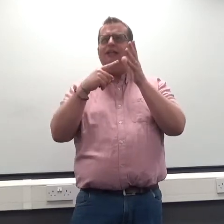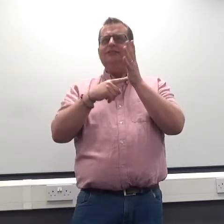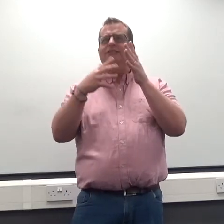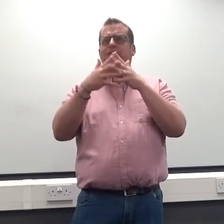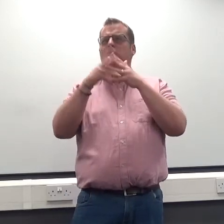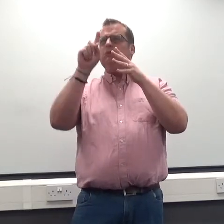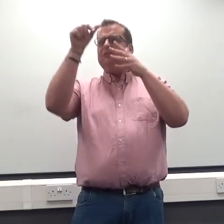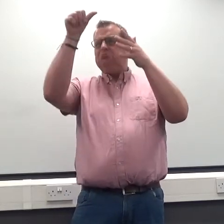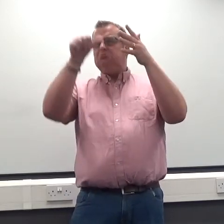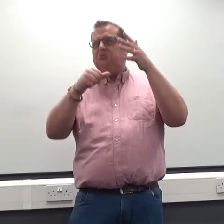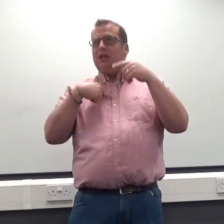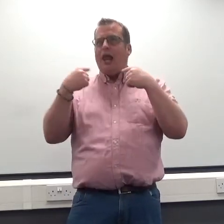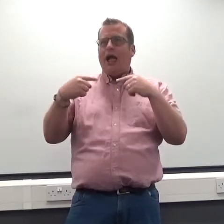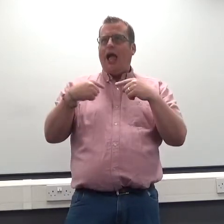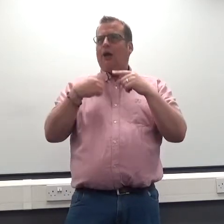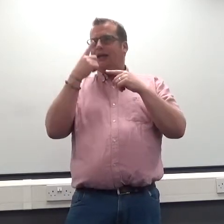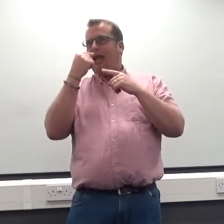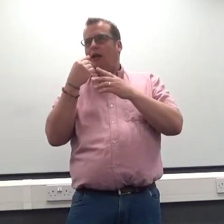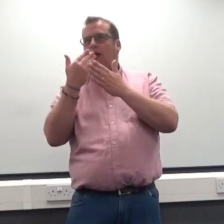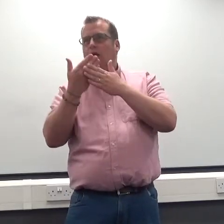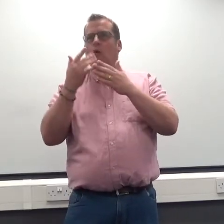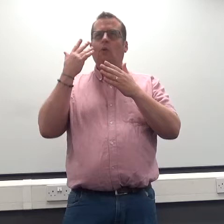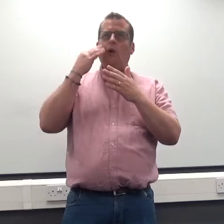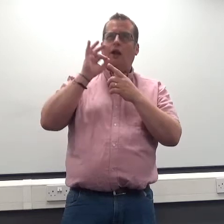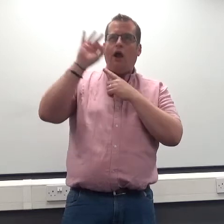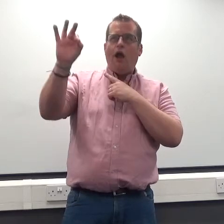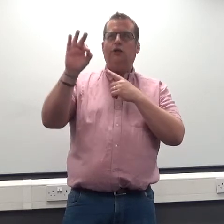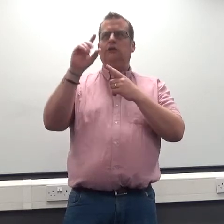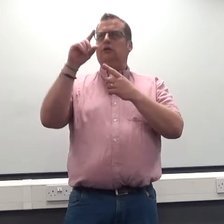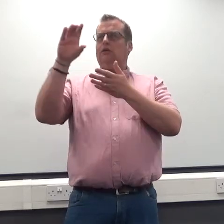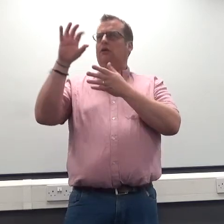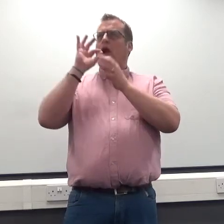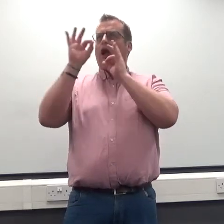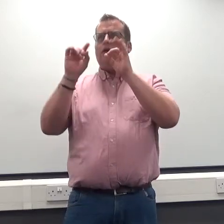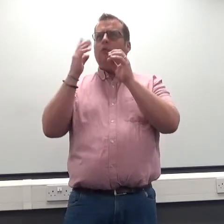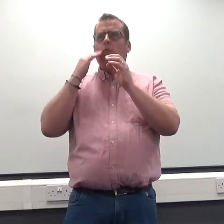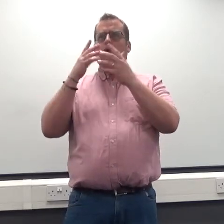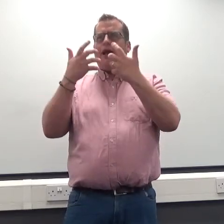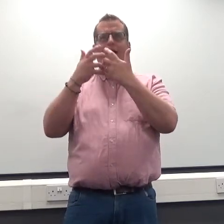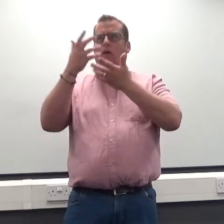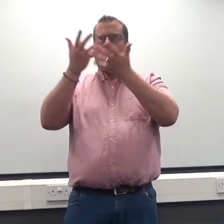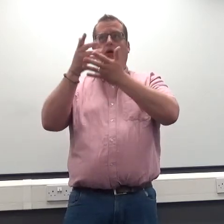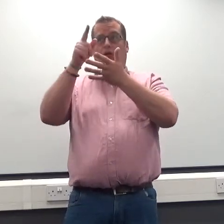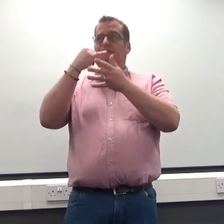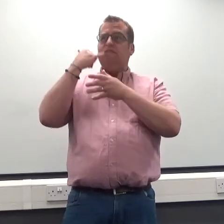questions regarding access to work, then you can go online to find some more information available on there. They have some frequently